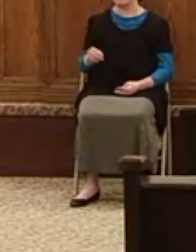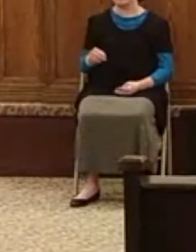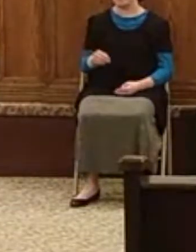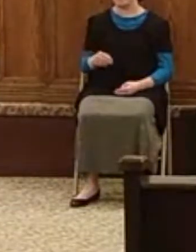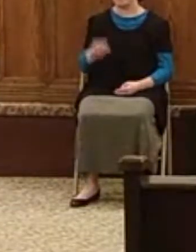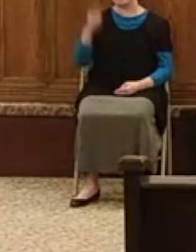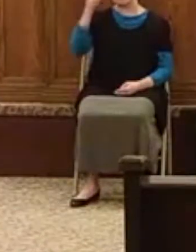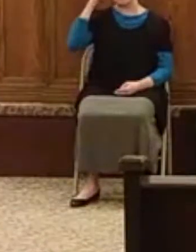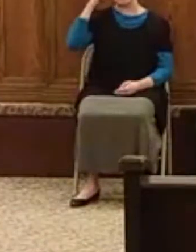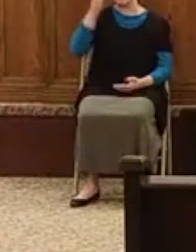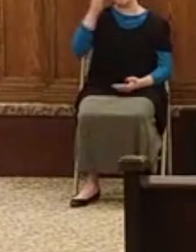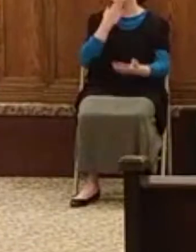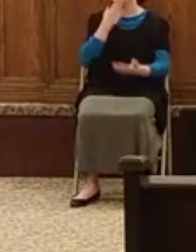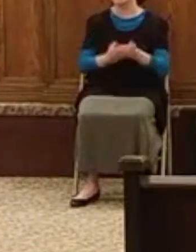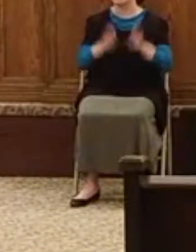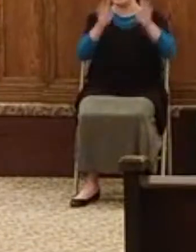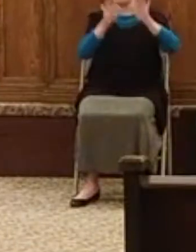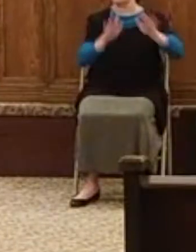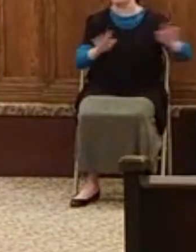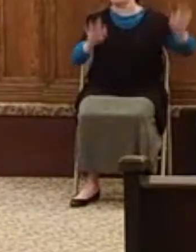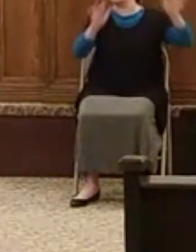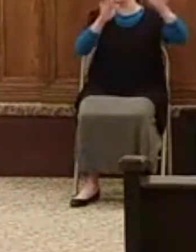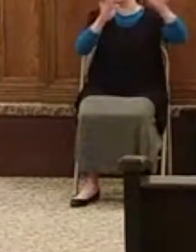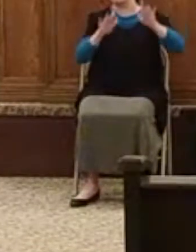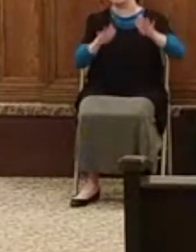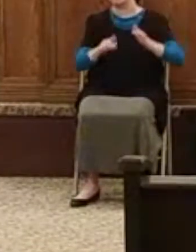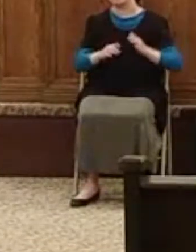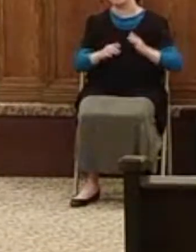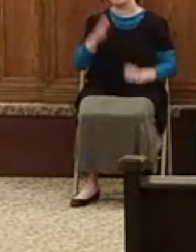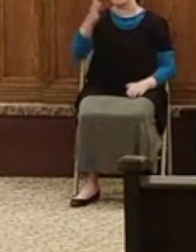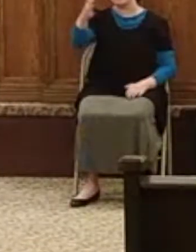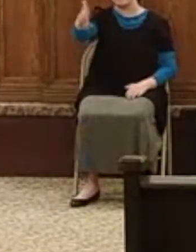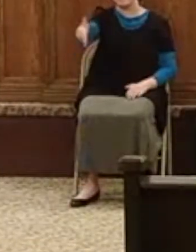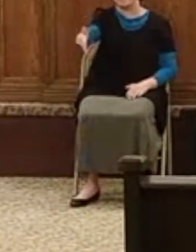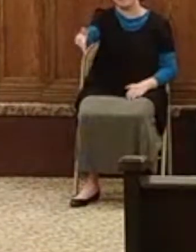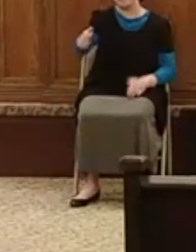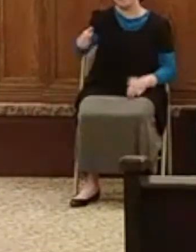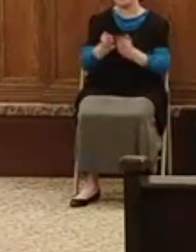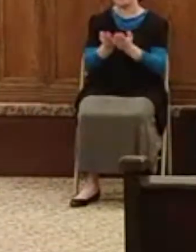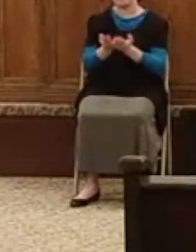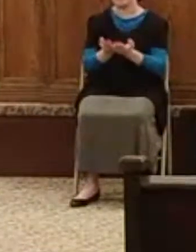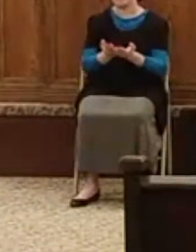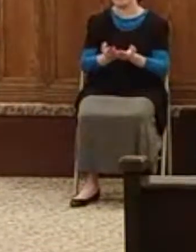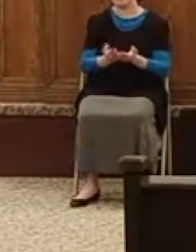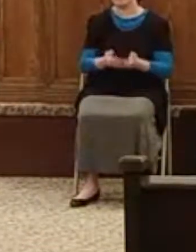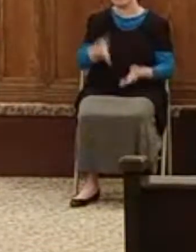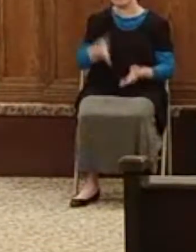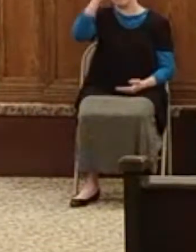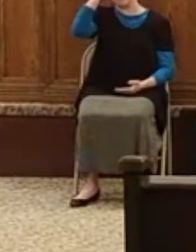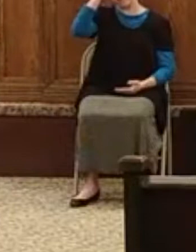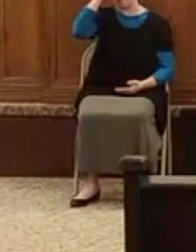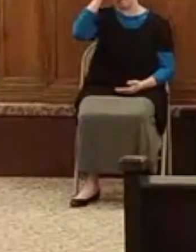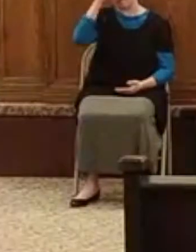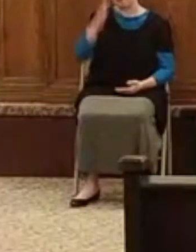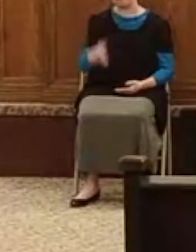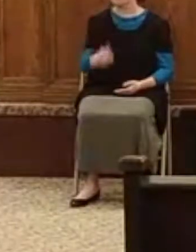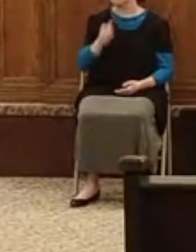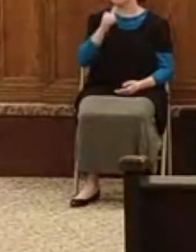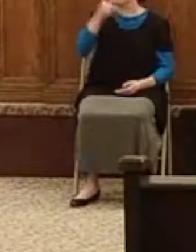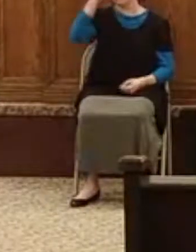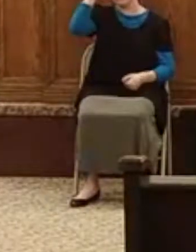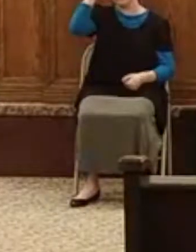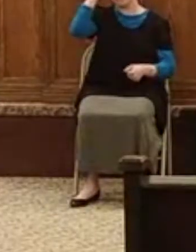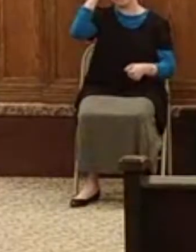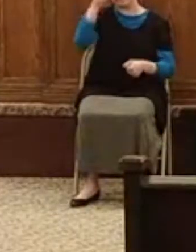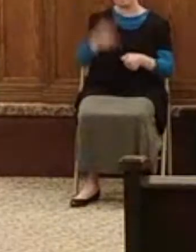reflect upon the fact that goodness and mercy have been extended to this biblical patriarch, let's not